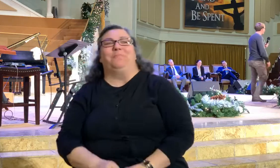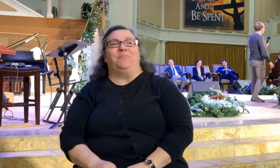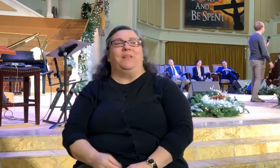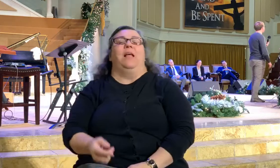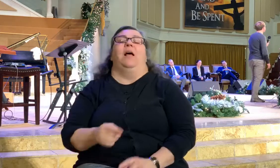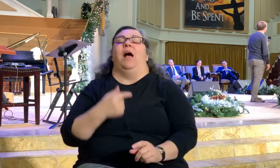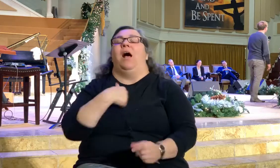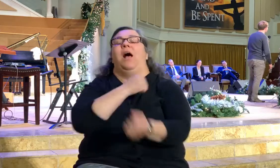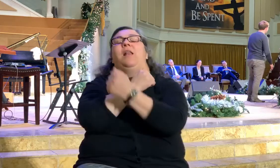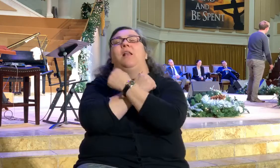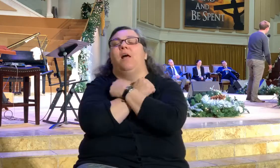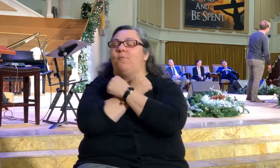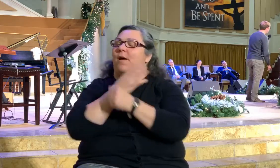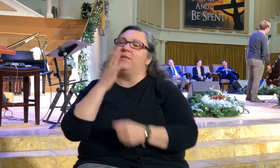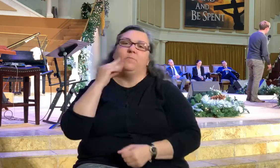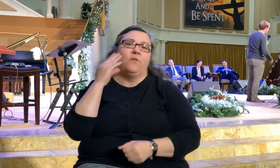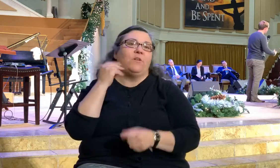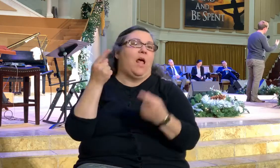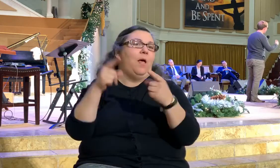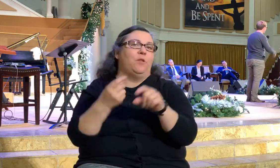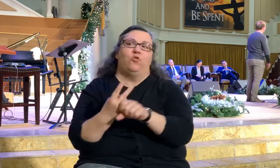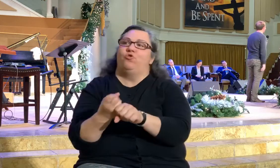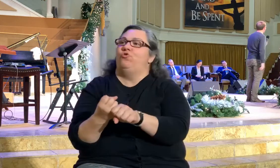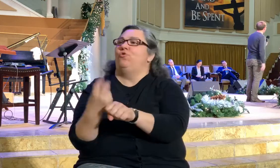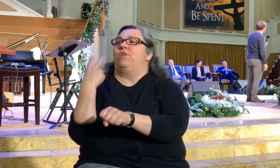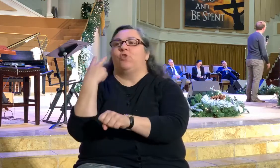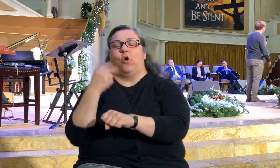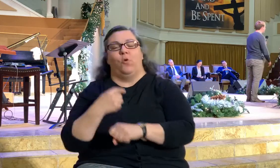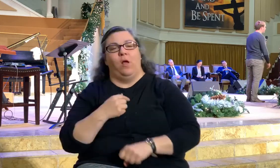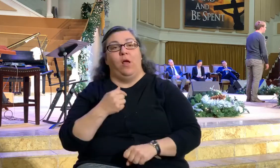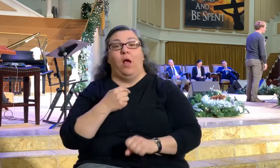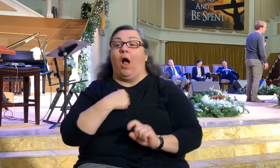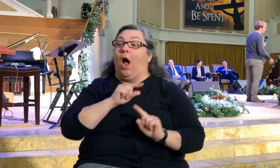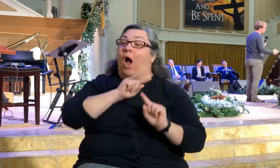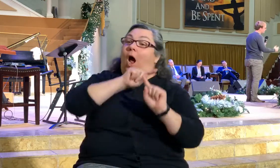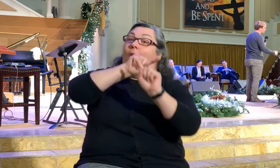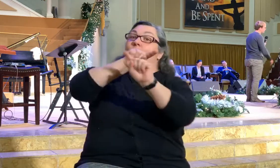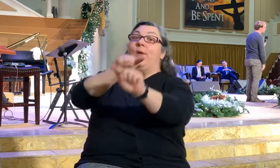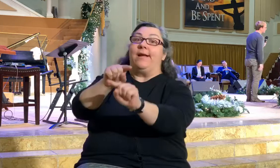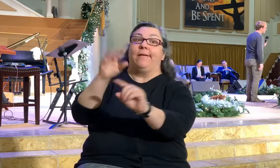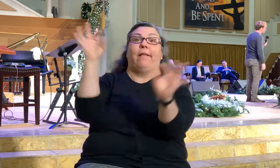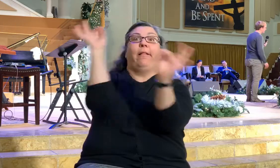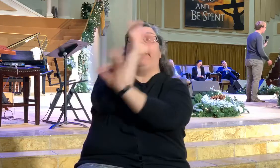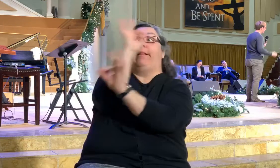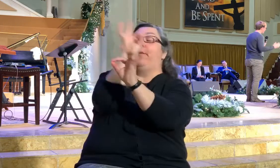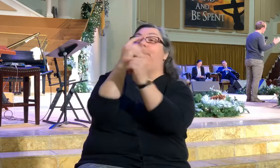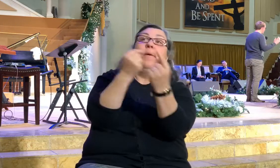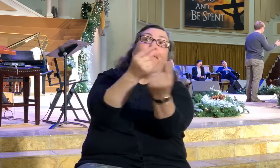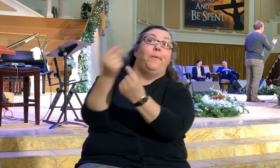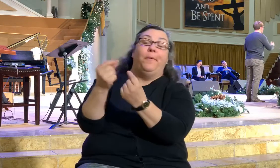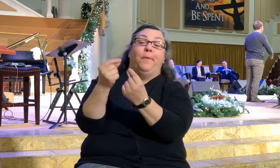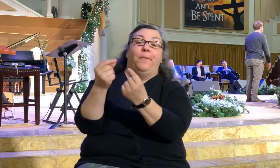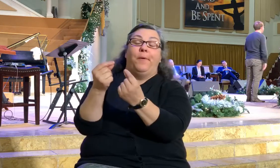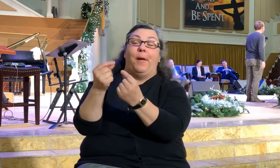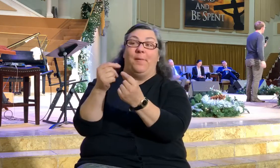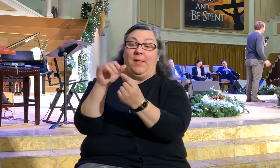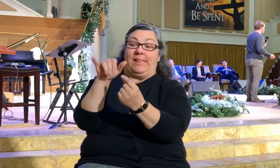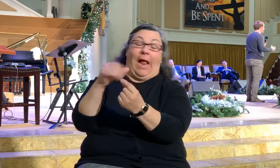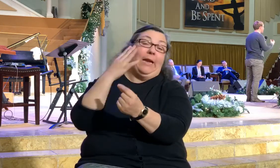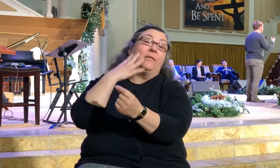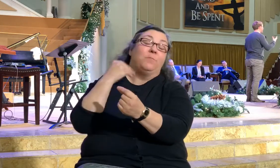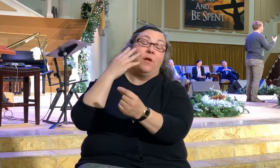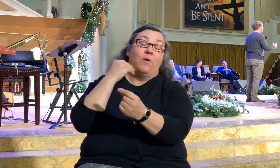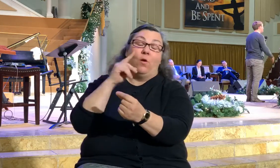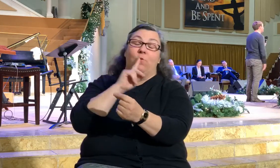I love my experiences 2 years ago, and I went there not knowing what I wanted to be, what did I want to do, and that whole Roatan experience